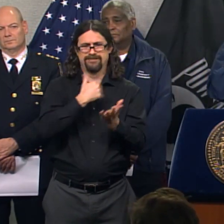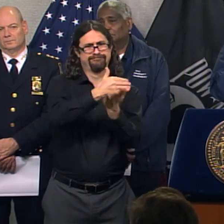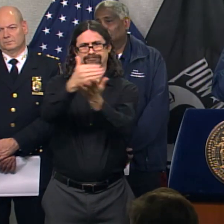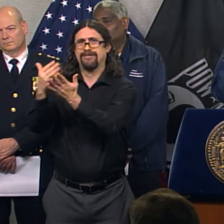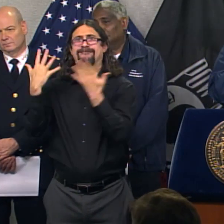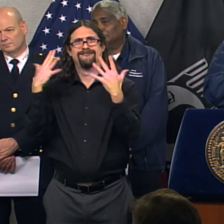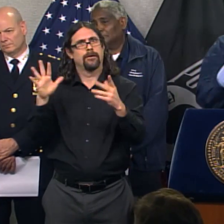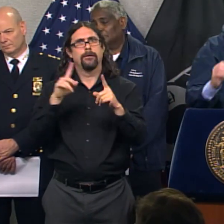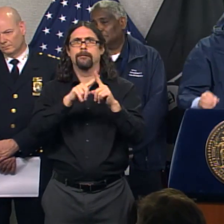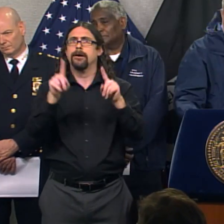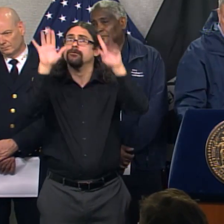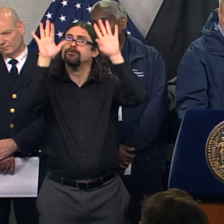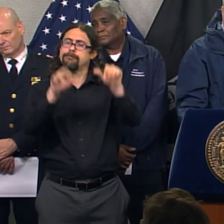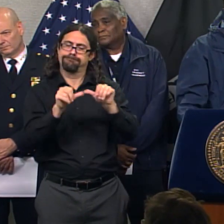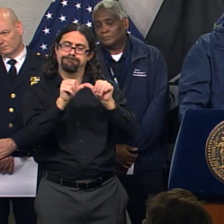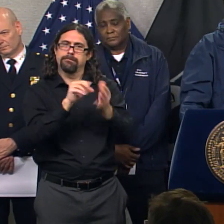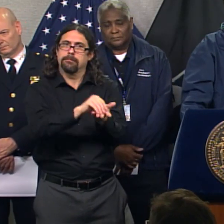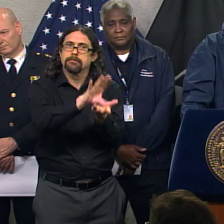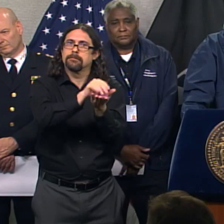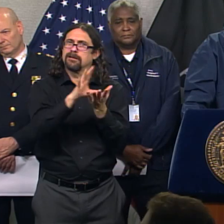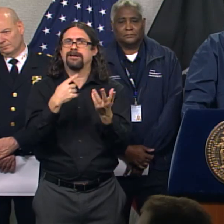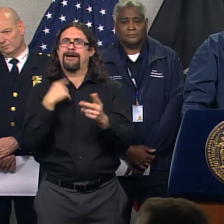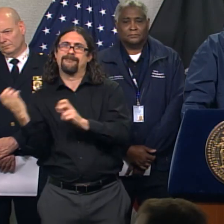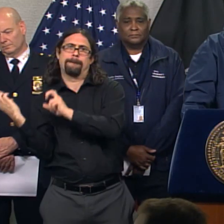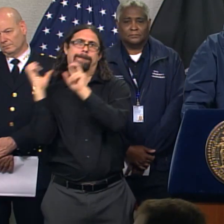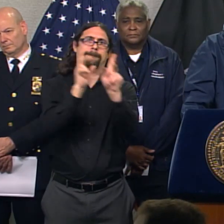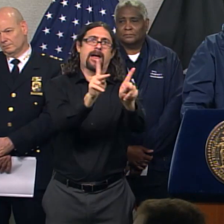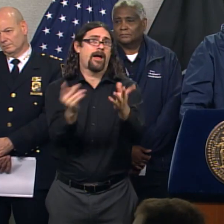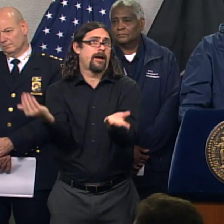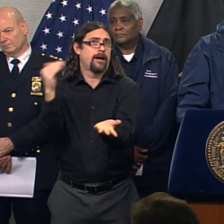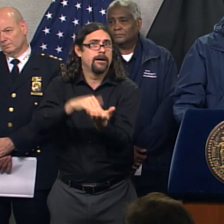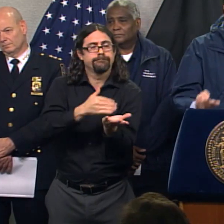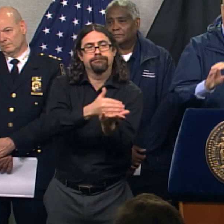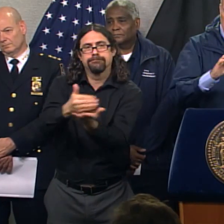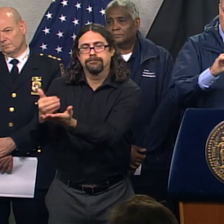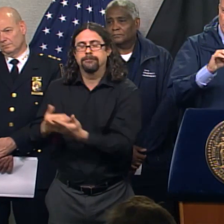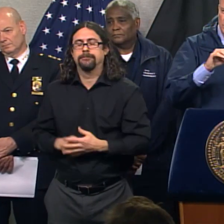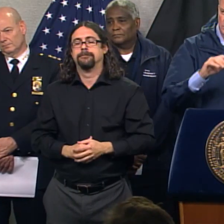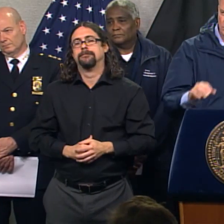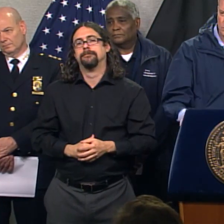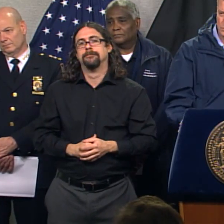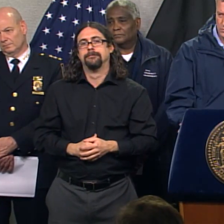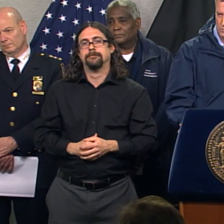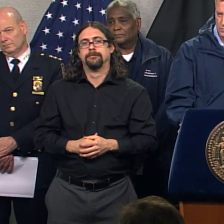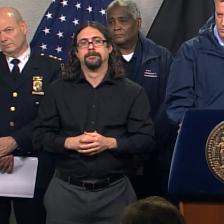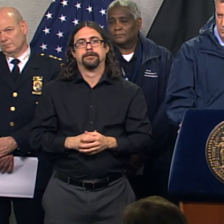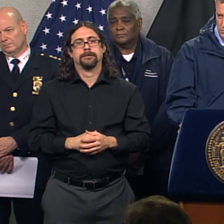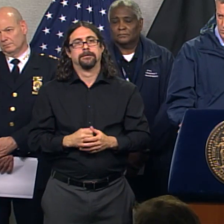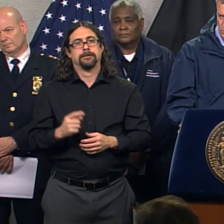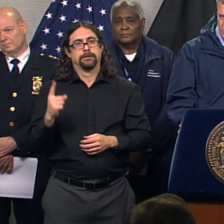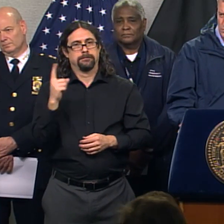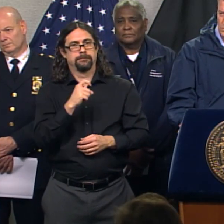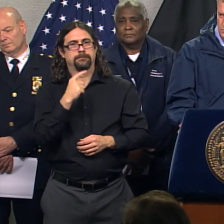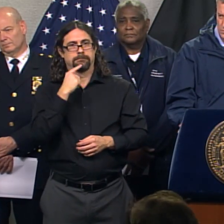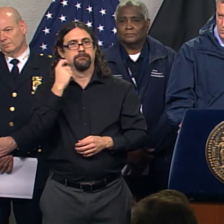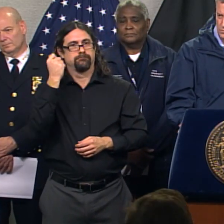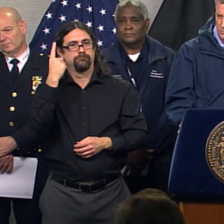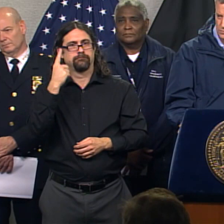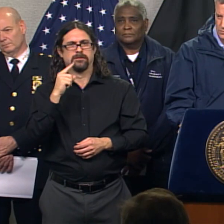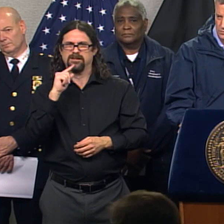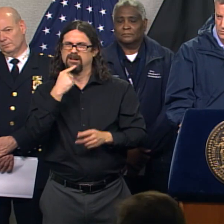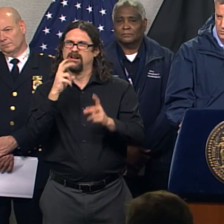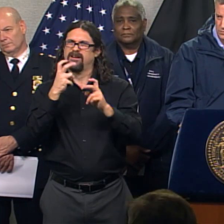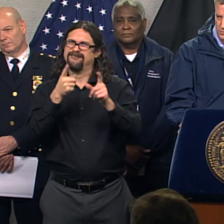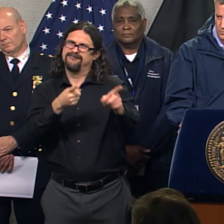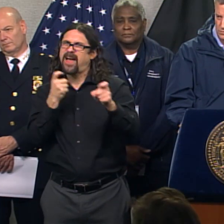Mara? Yeah. Mr. Mayor, since the storm is so severe until fast moving. Yesterday we